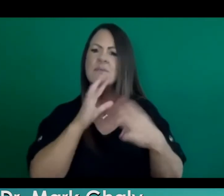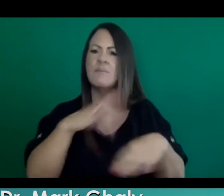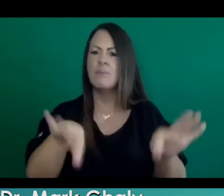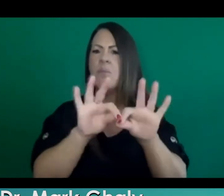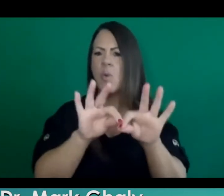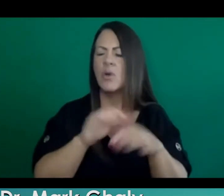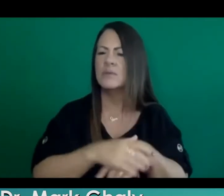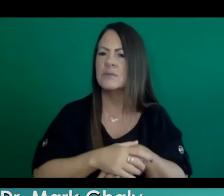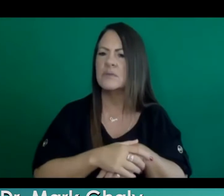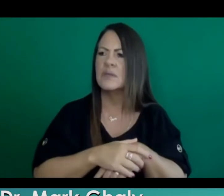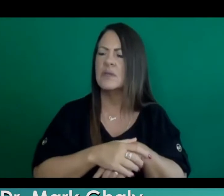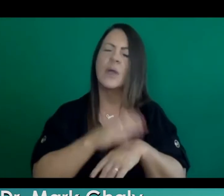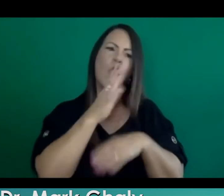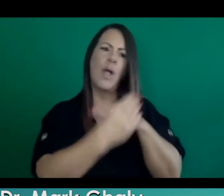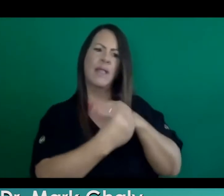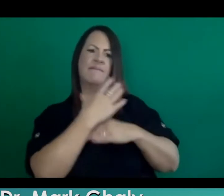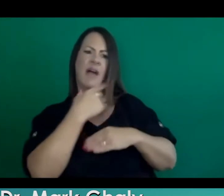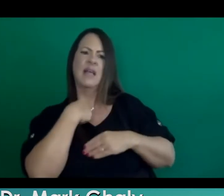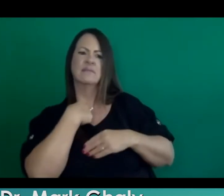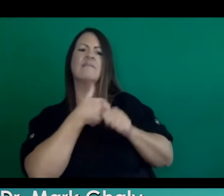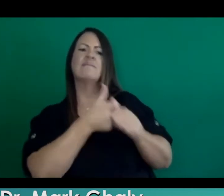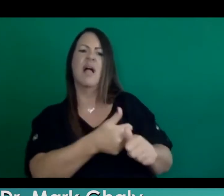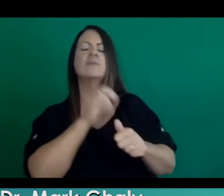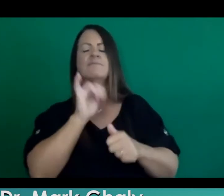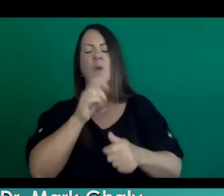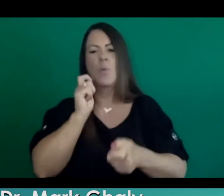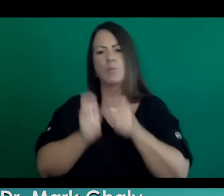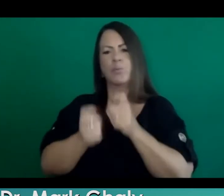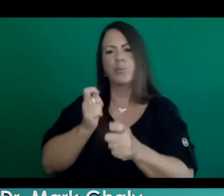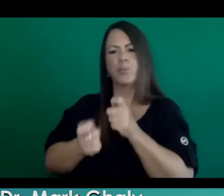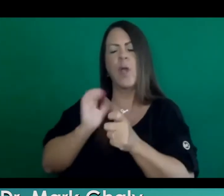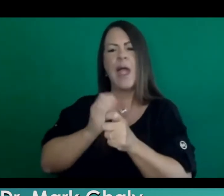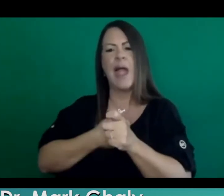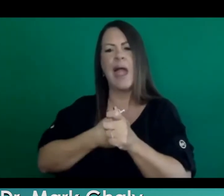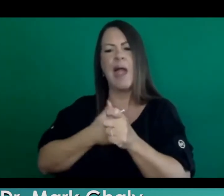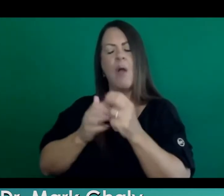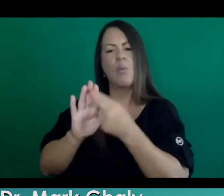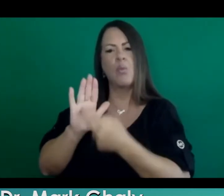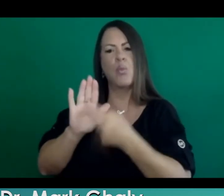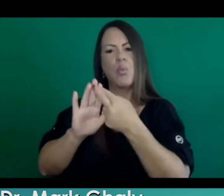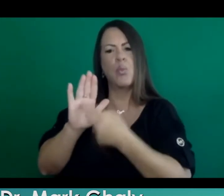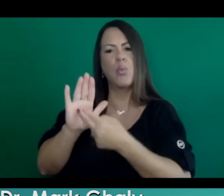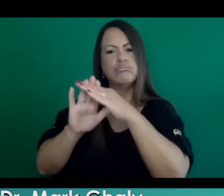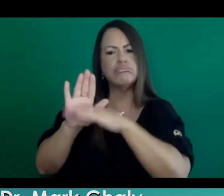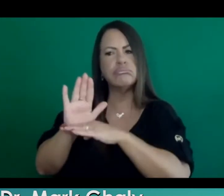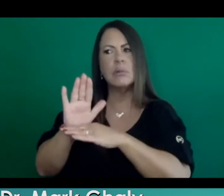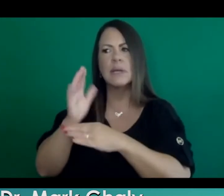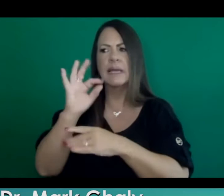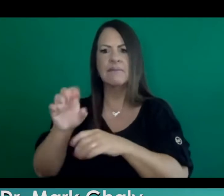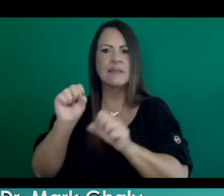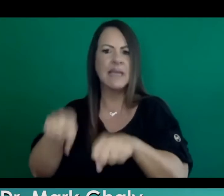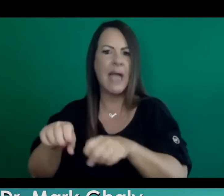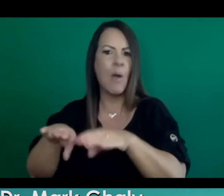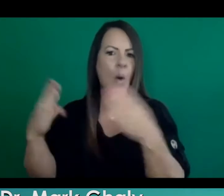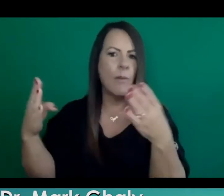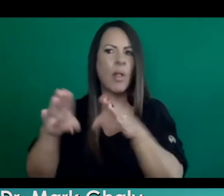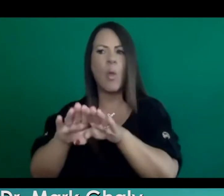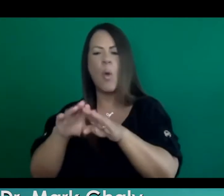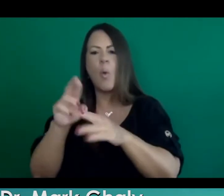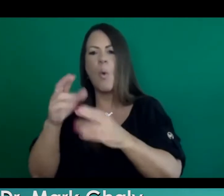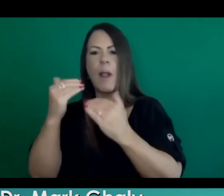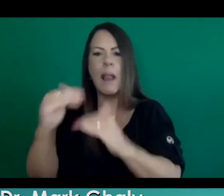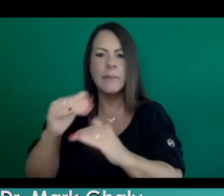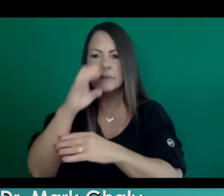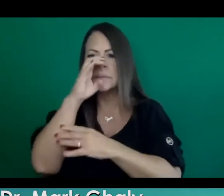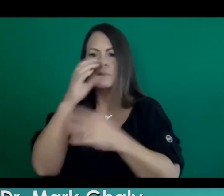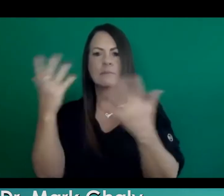to think through how some of those changes have impacted you and should be a clear part of your decision making.